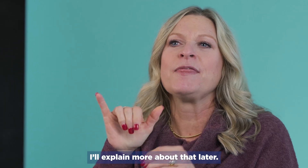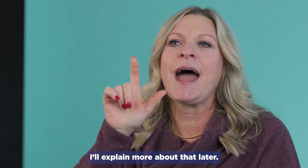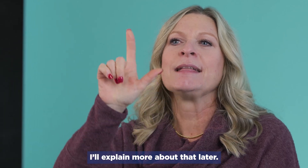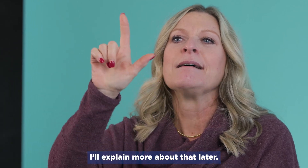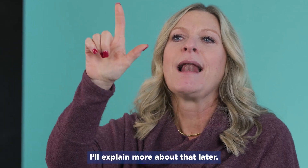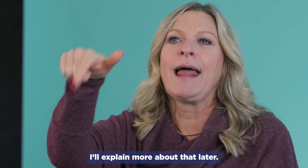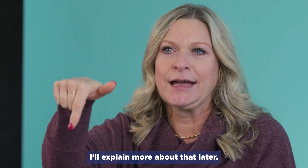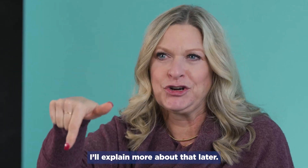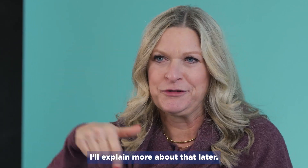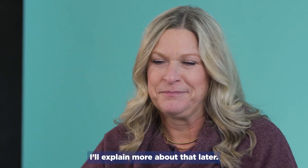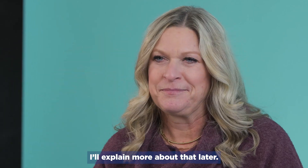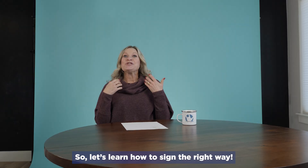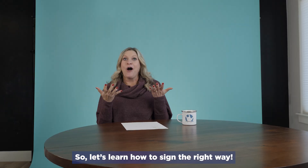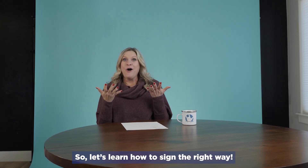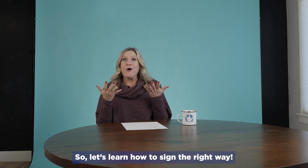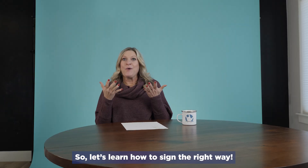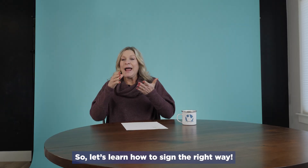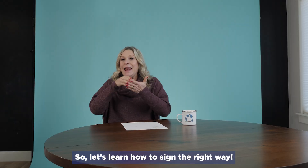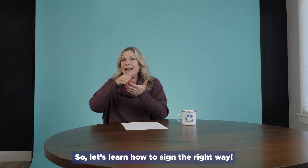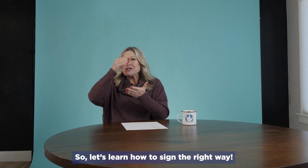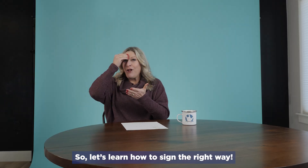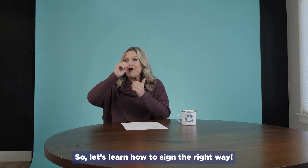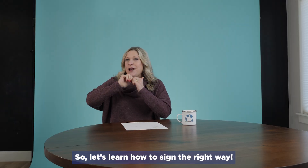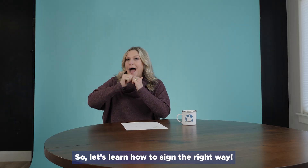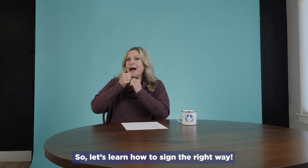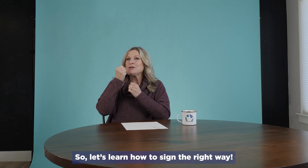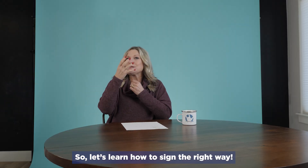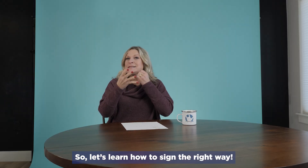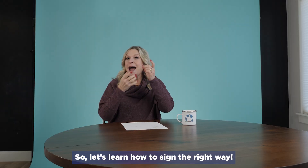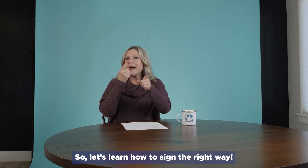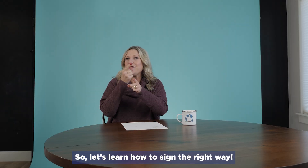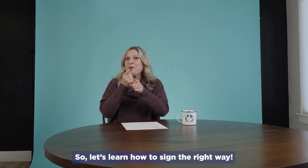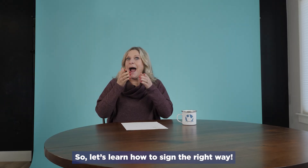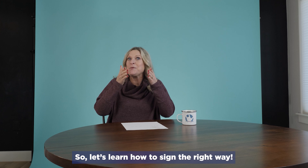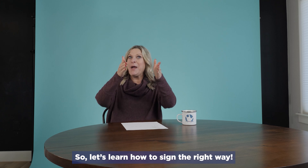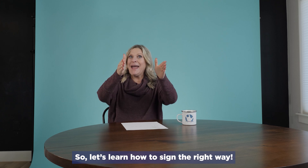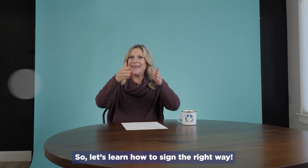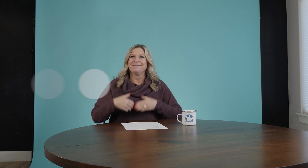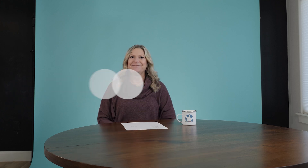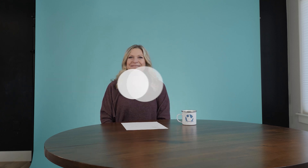that later. So, let's learn how to sign the right way.